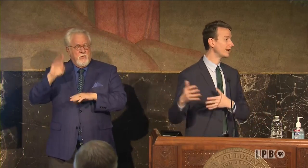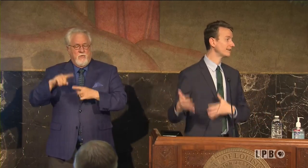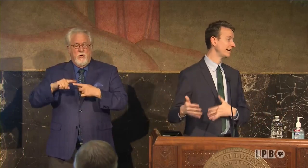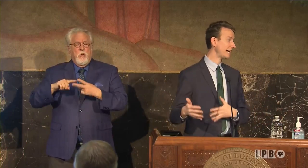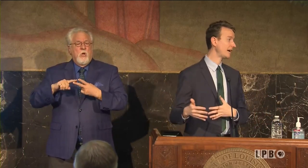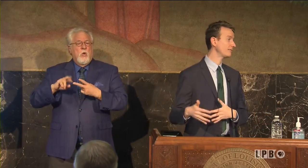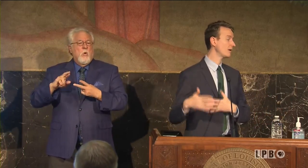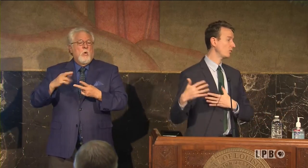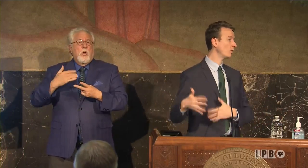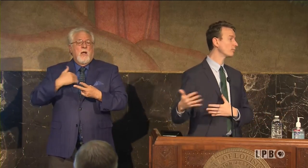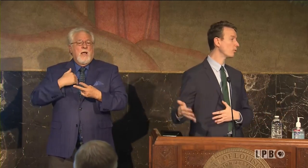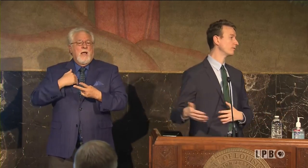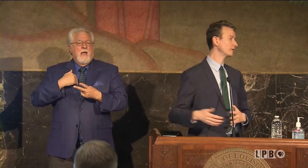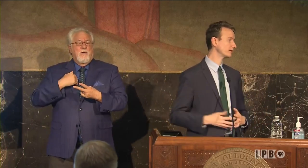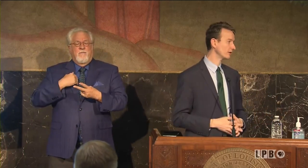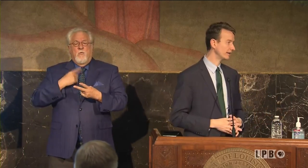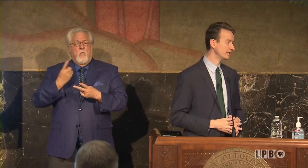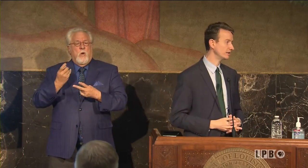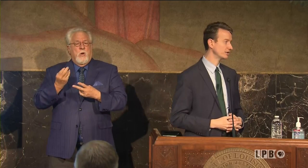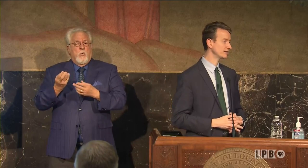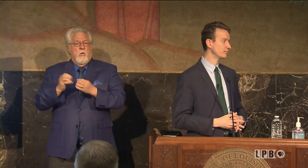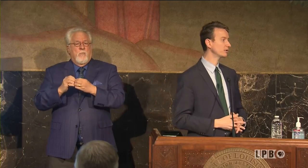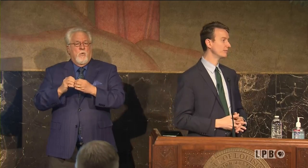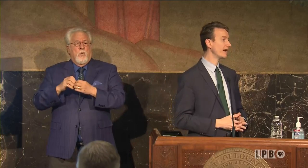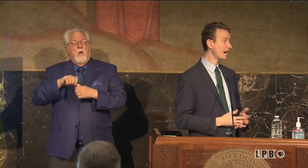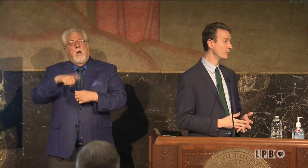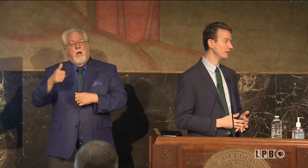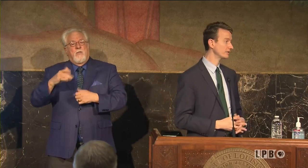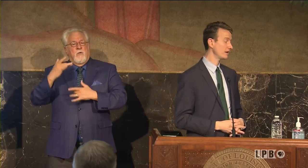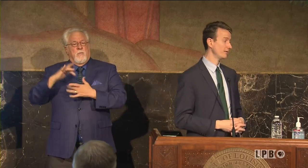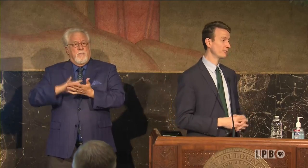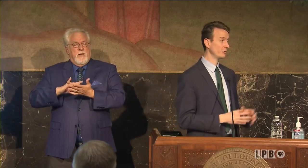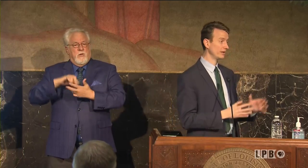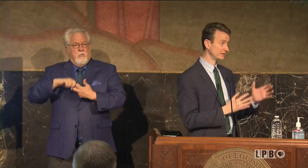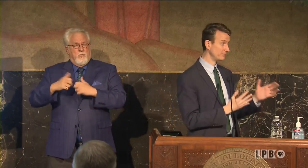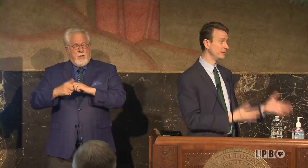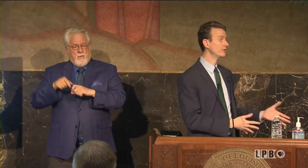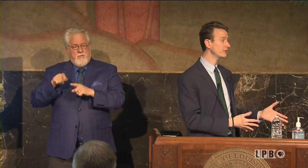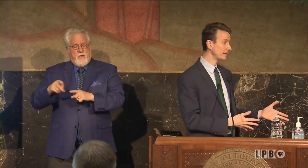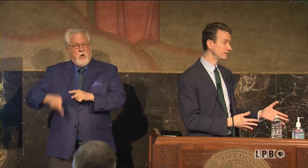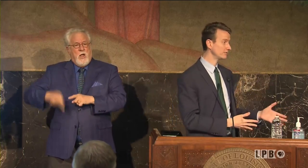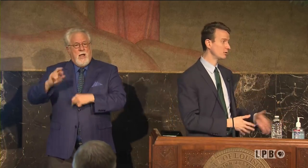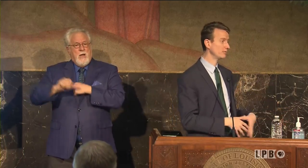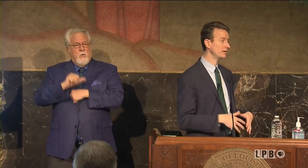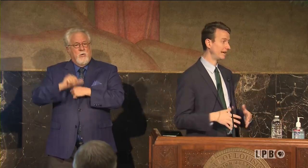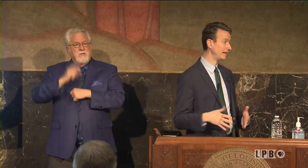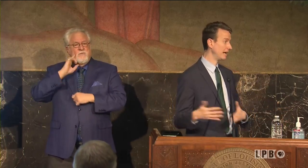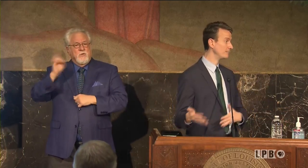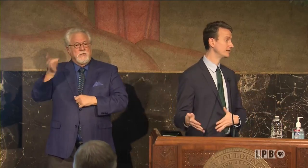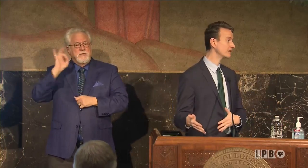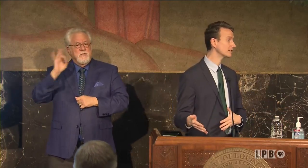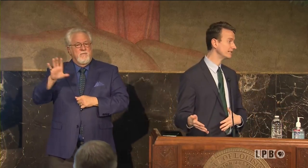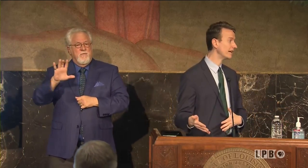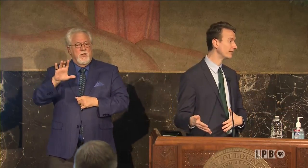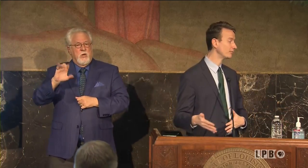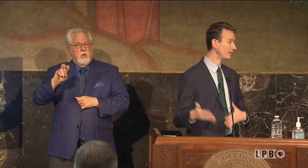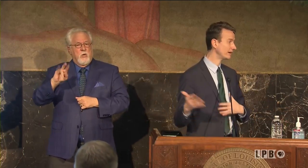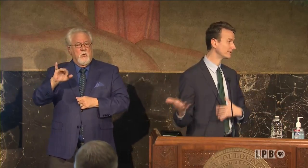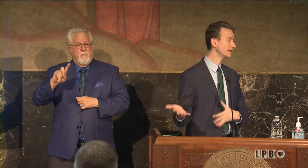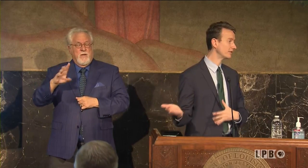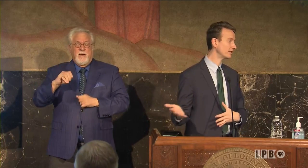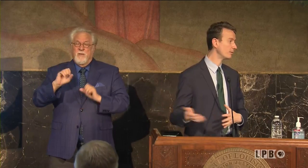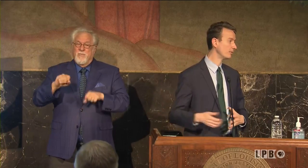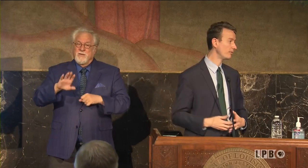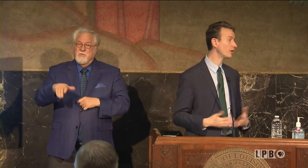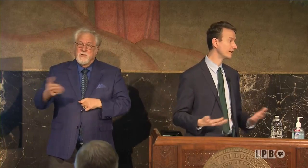they're more likely to have one or more of those underlying conditions that put them at a higher risk for a severe case of COVID and potentially death. And we've had